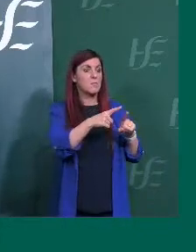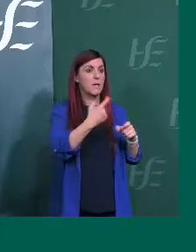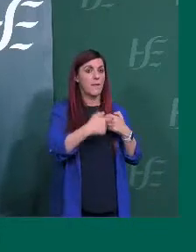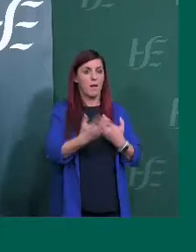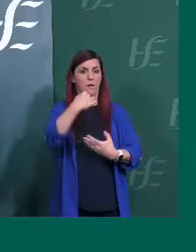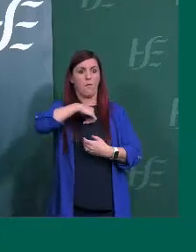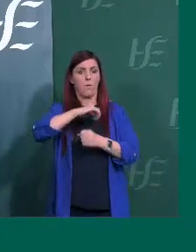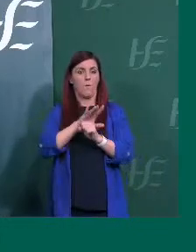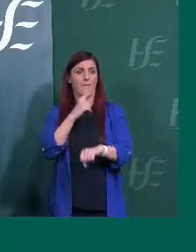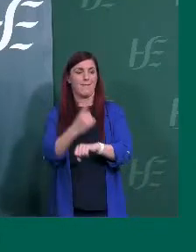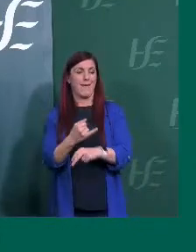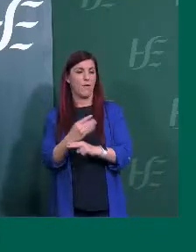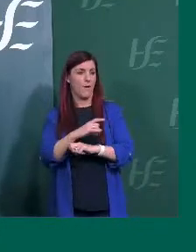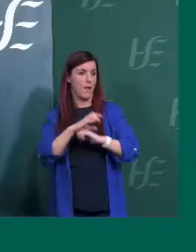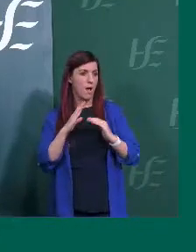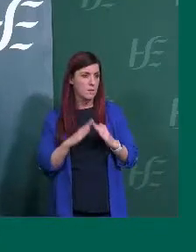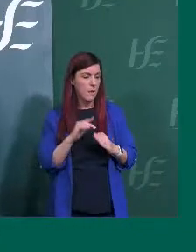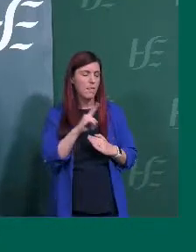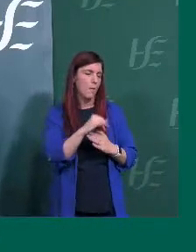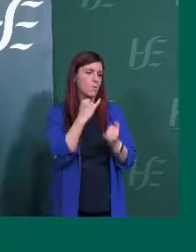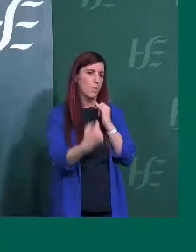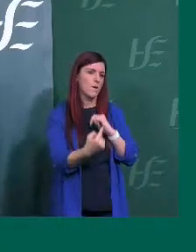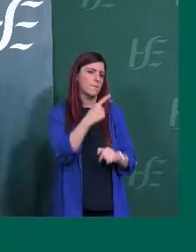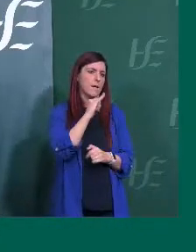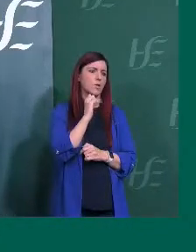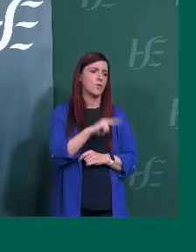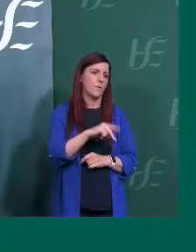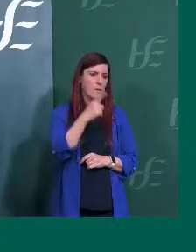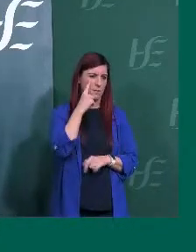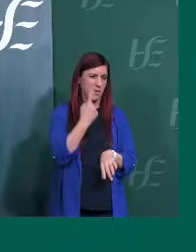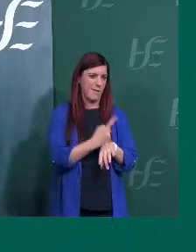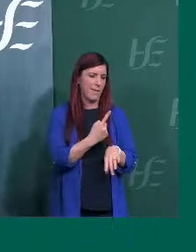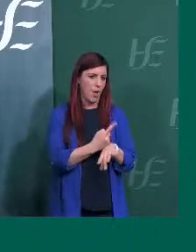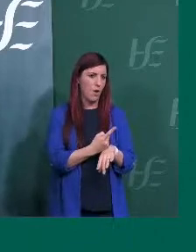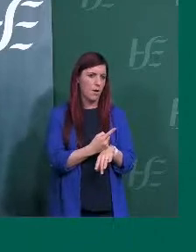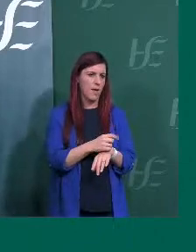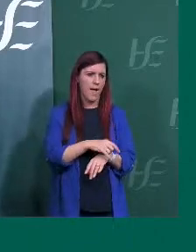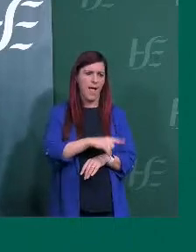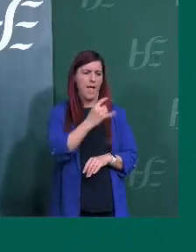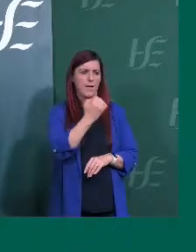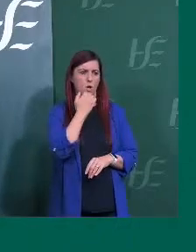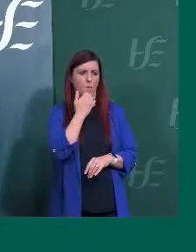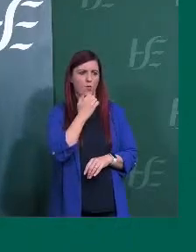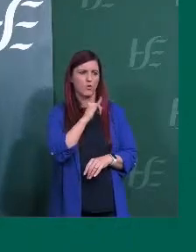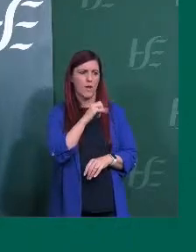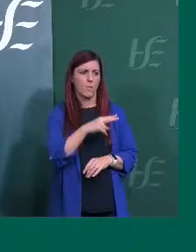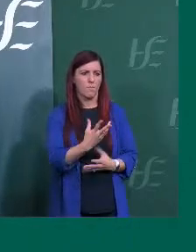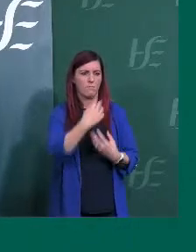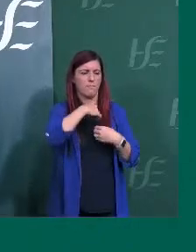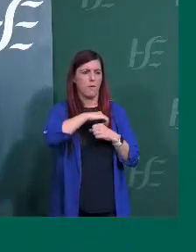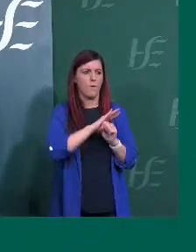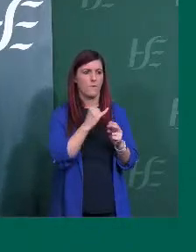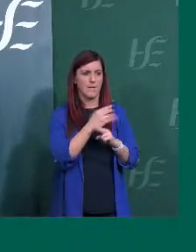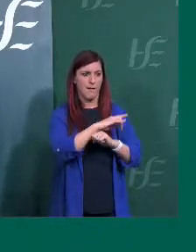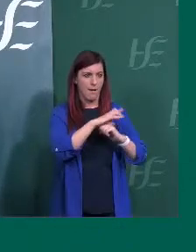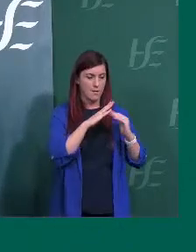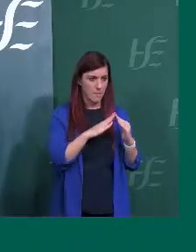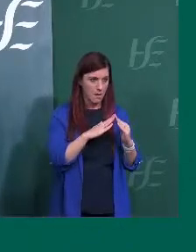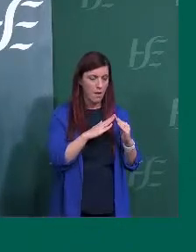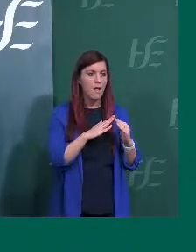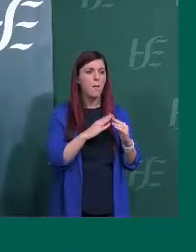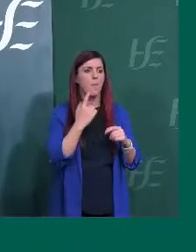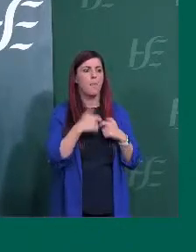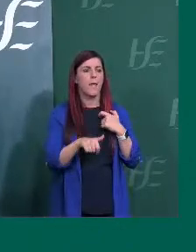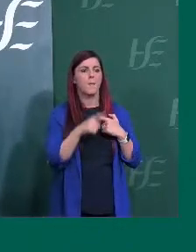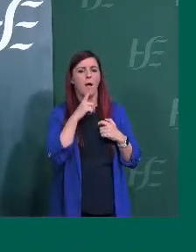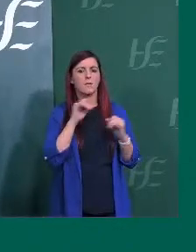at in January, week 2, shows the number of cases we had in January very, very high. And thanks to the efforts of infection prevention